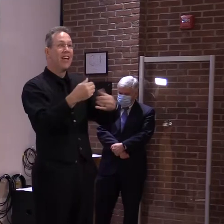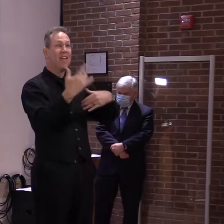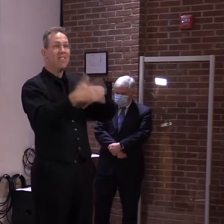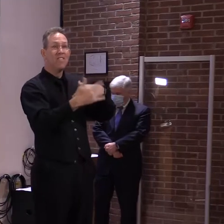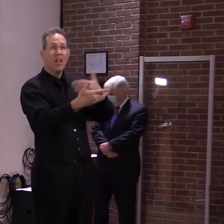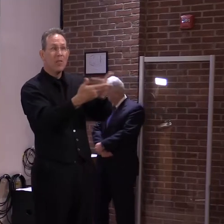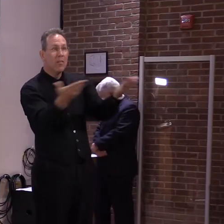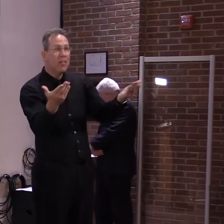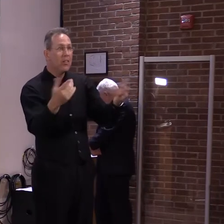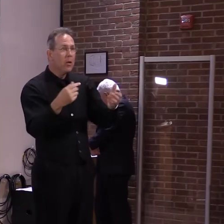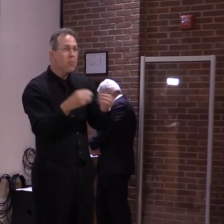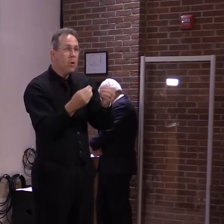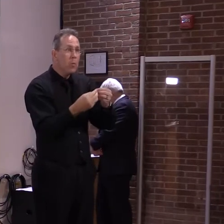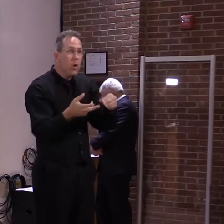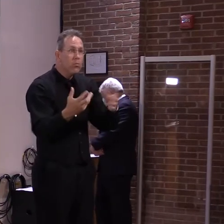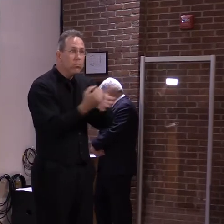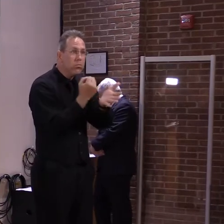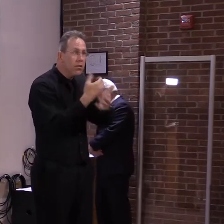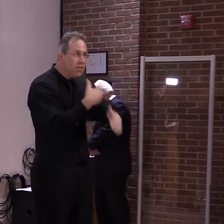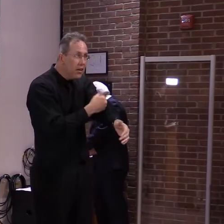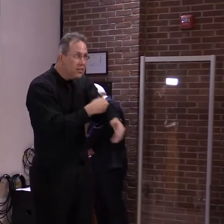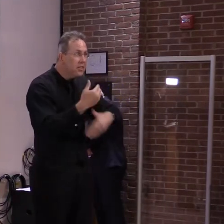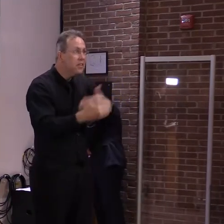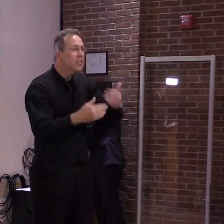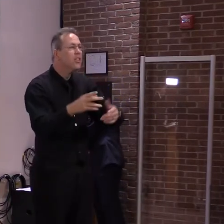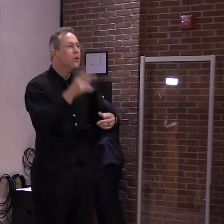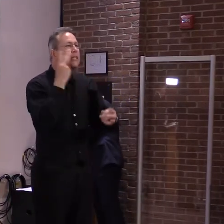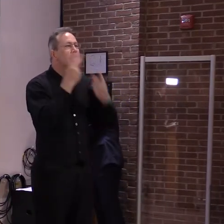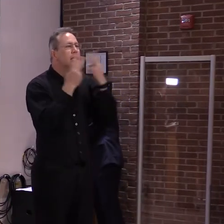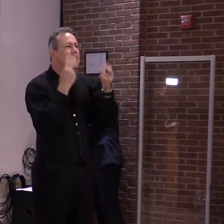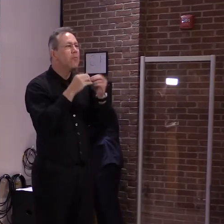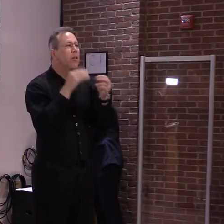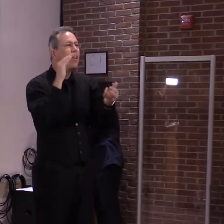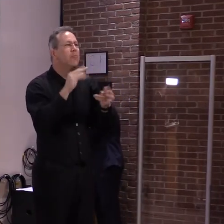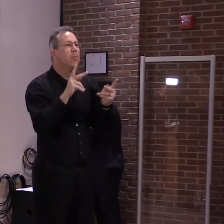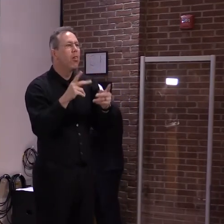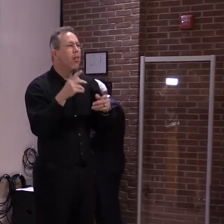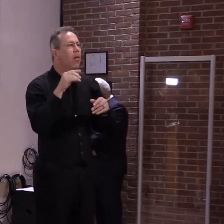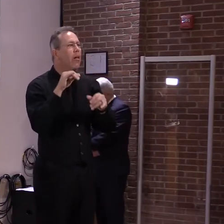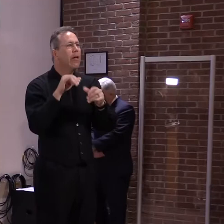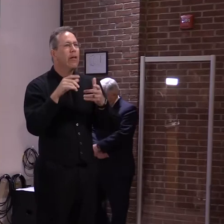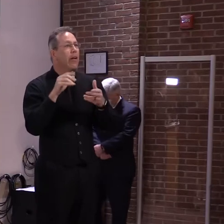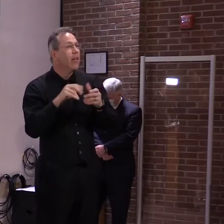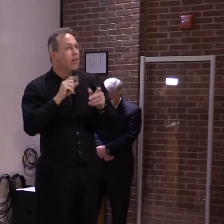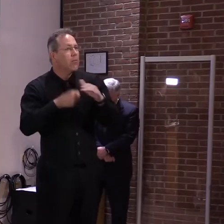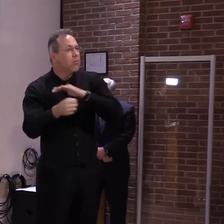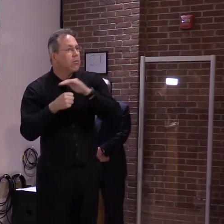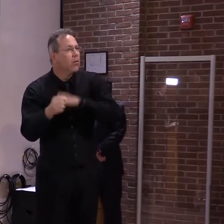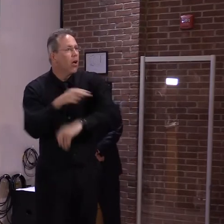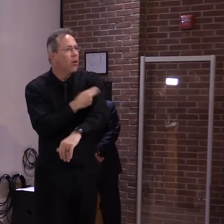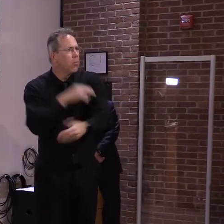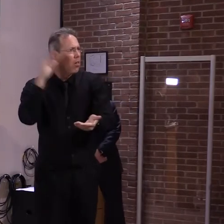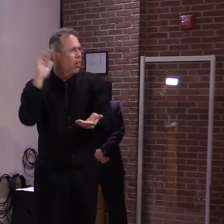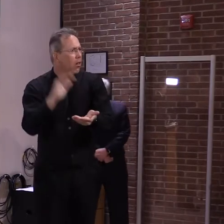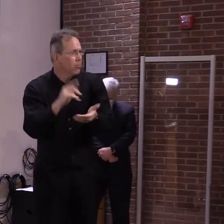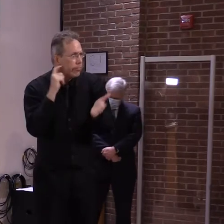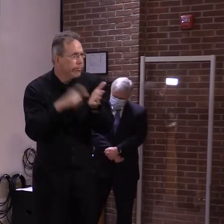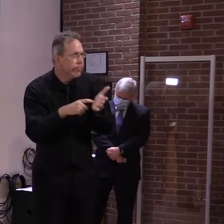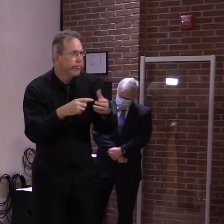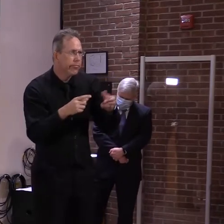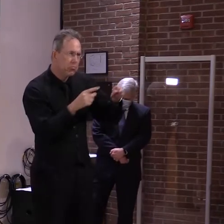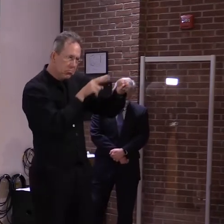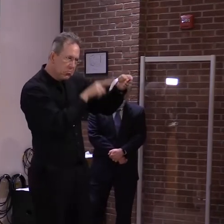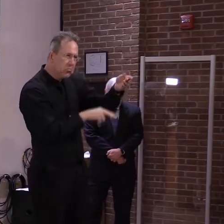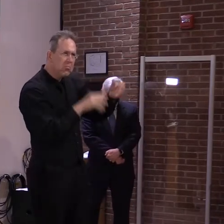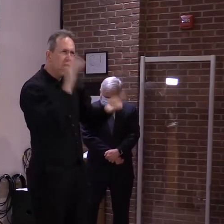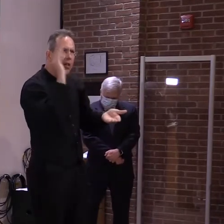we're seeing that there are fewer hospitalizations, fewer deaths. We're getting a handle on this. Number of cases has